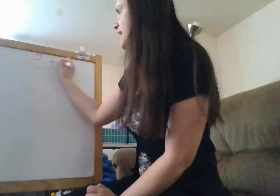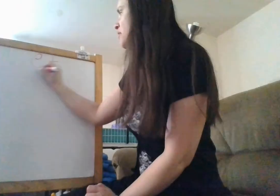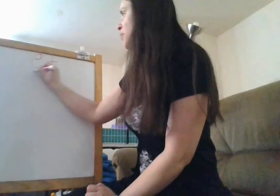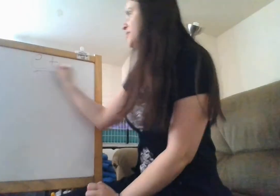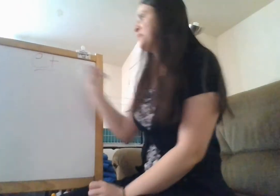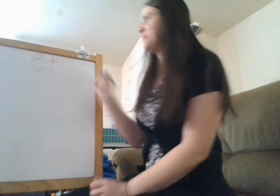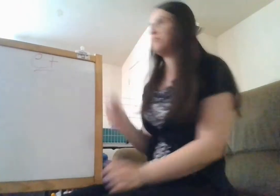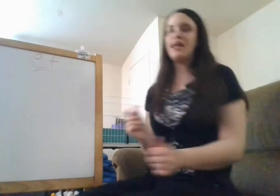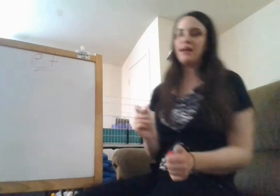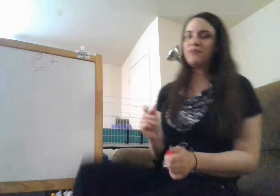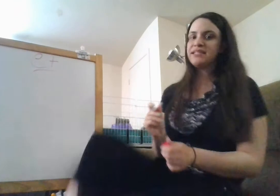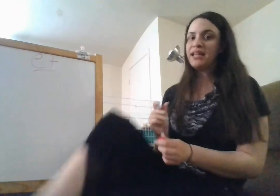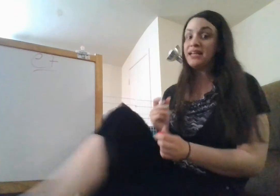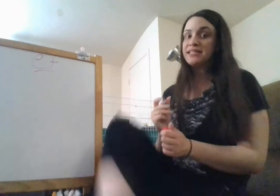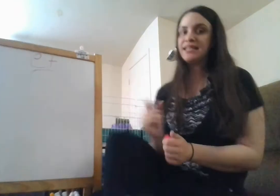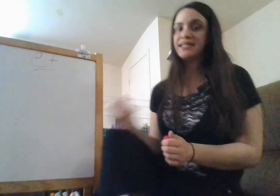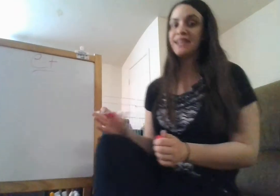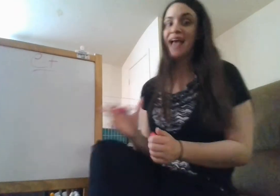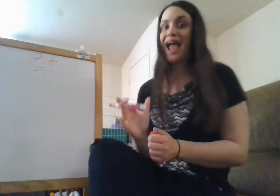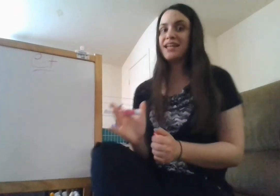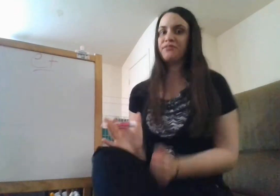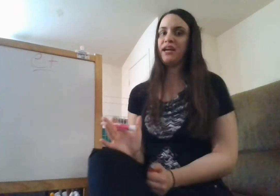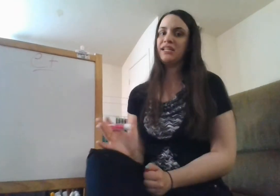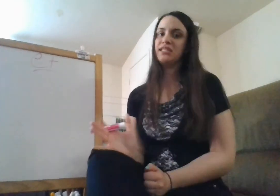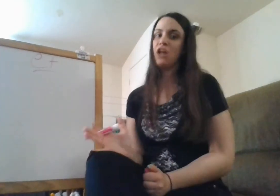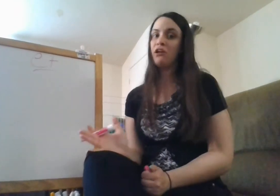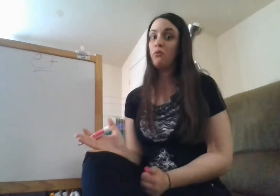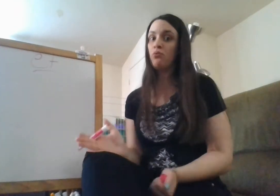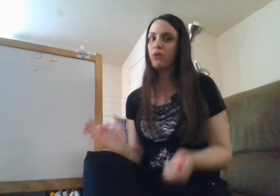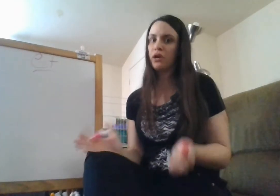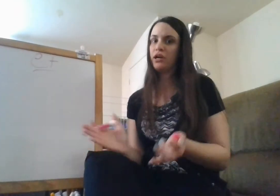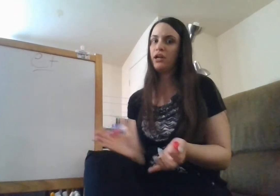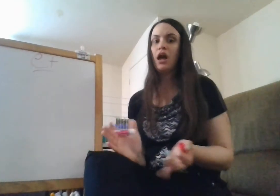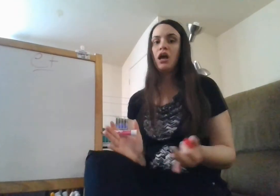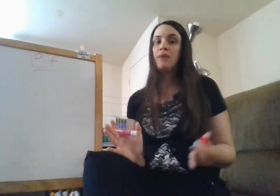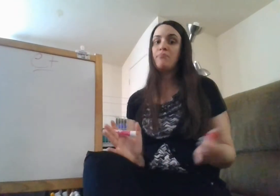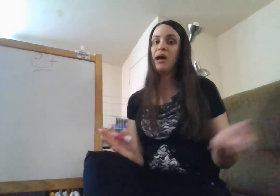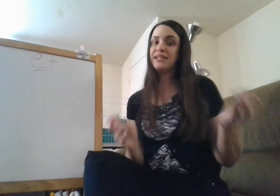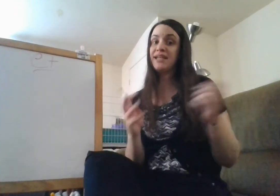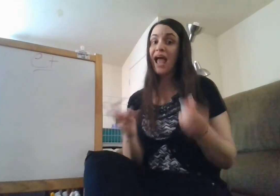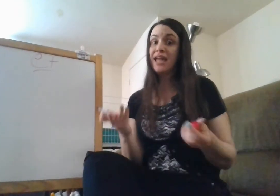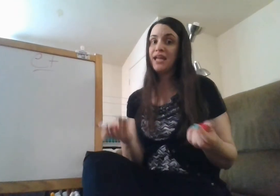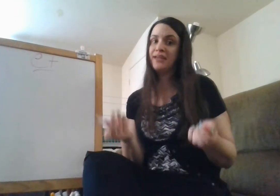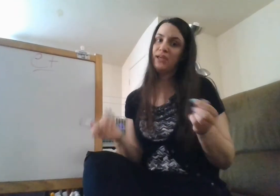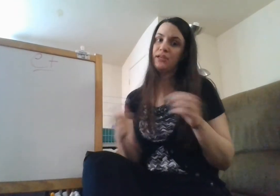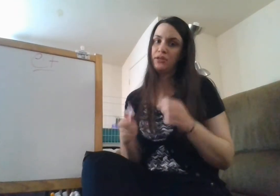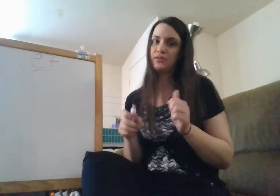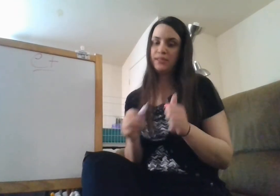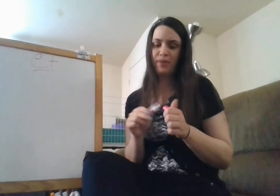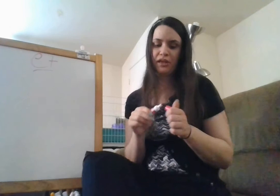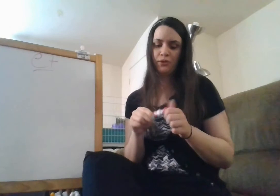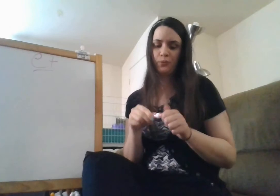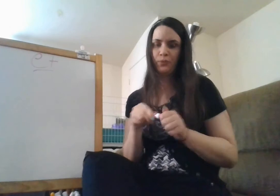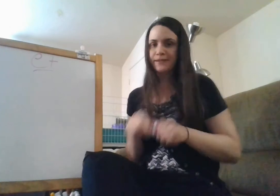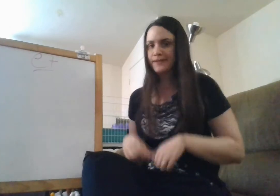E-T word family, right? And we said E-T says et, right? It's not a word, but it's an ending we can use to make new words.